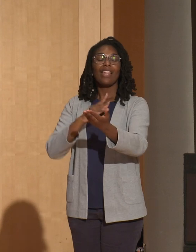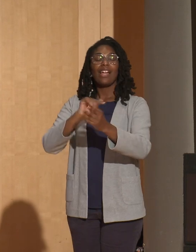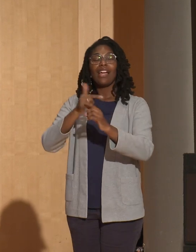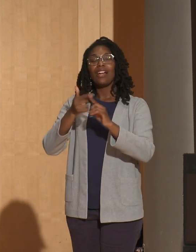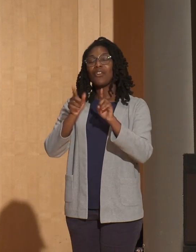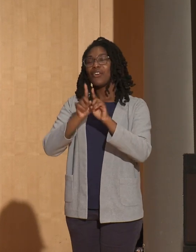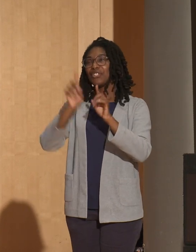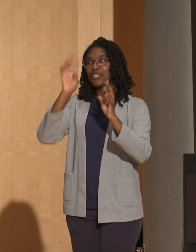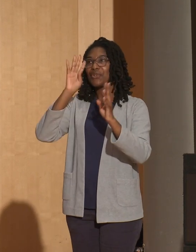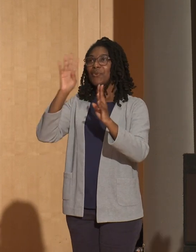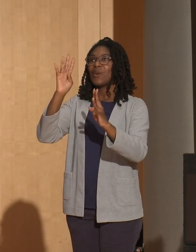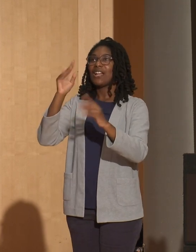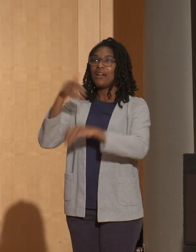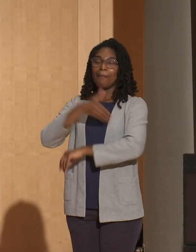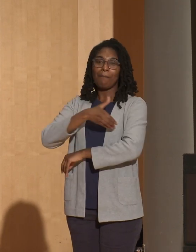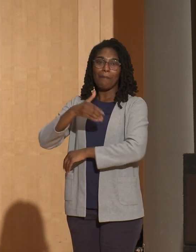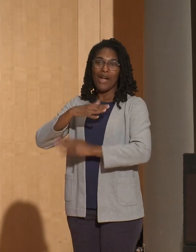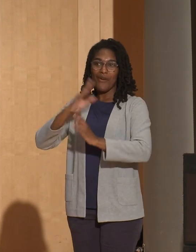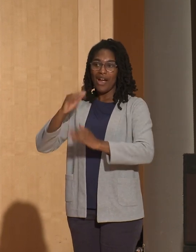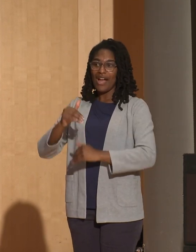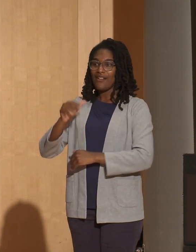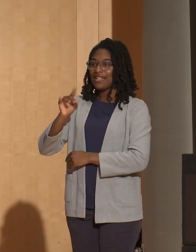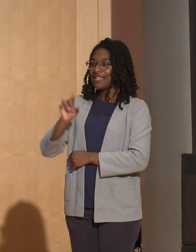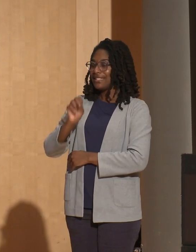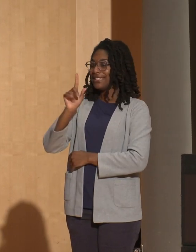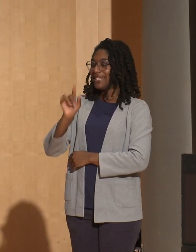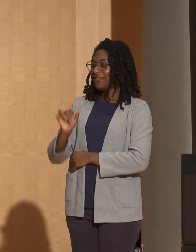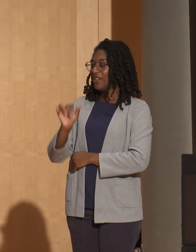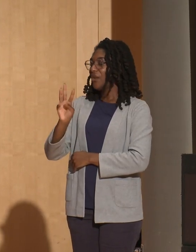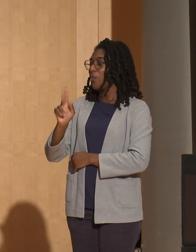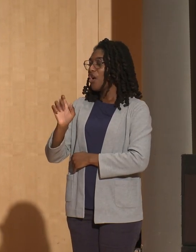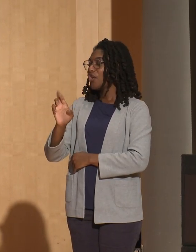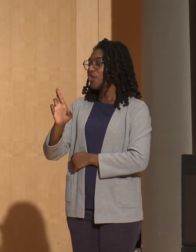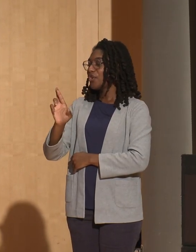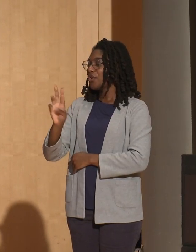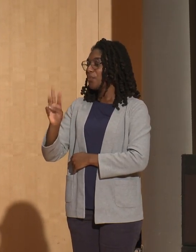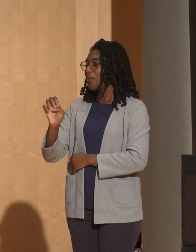And creative powerhouse Stevie Walker-Webb.